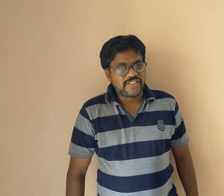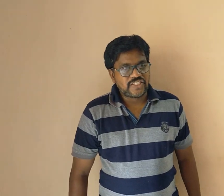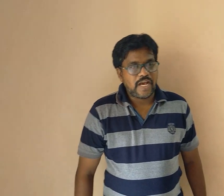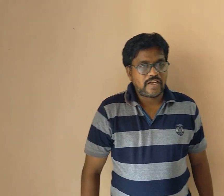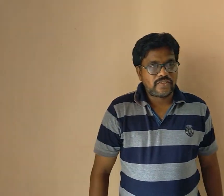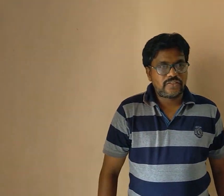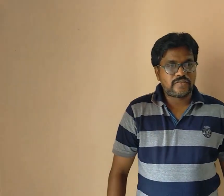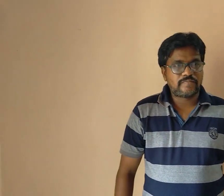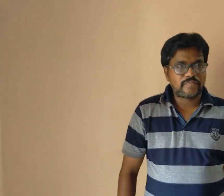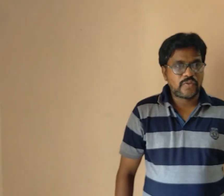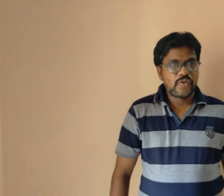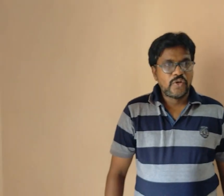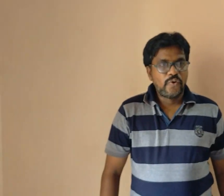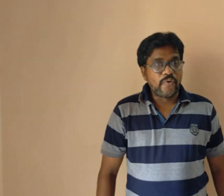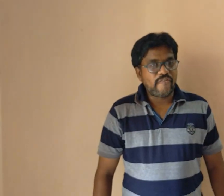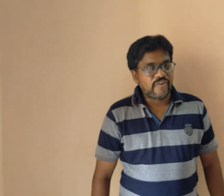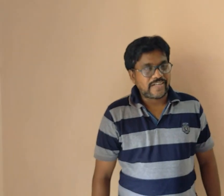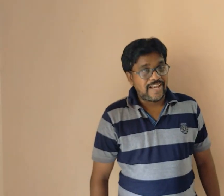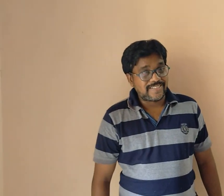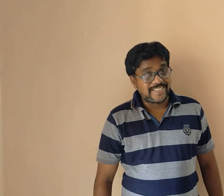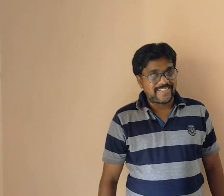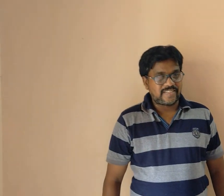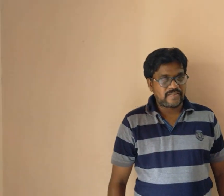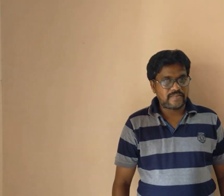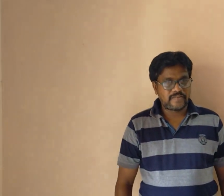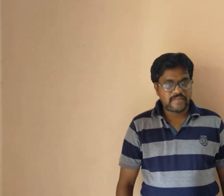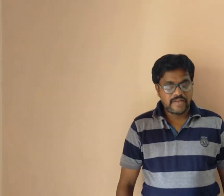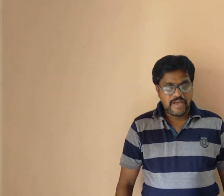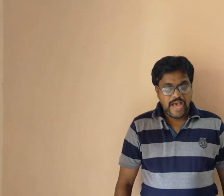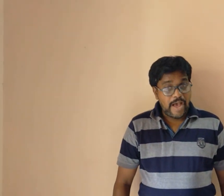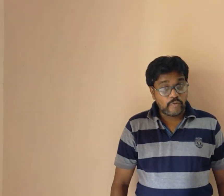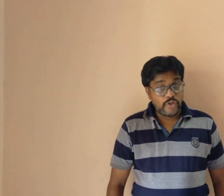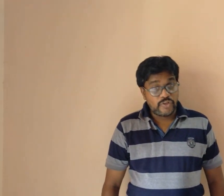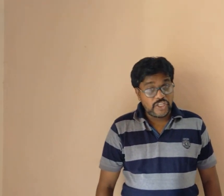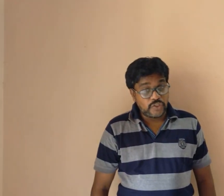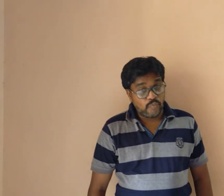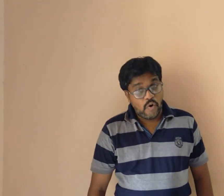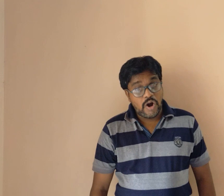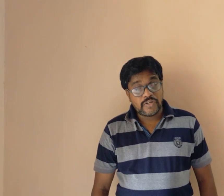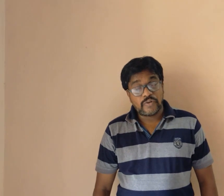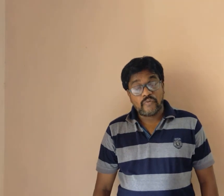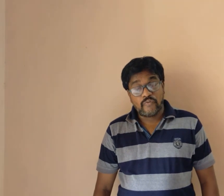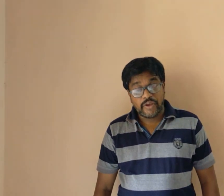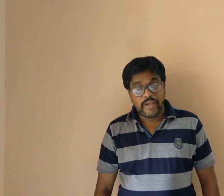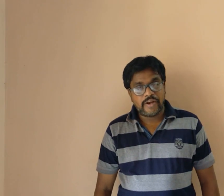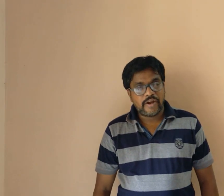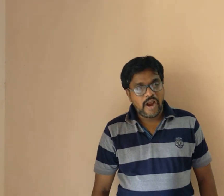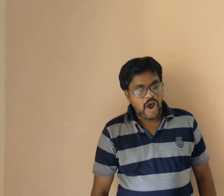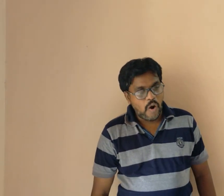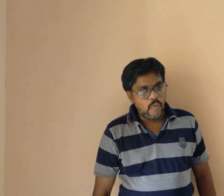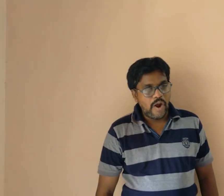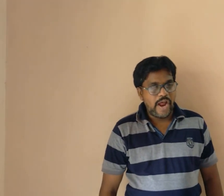this is Rajaraj. Today for class 6th, I am going to teach what, where, how and